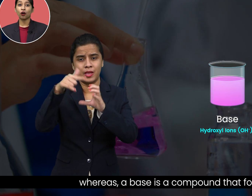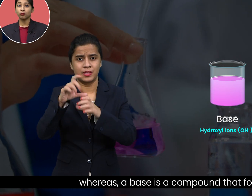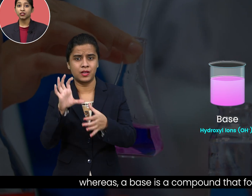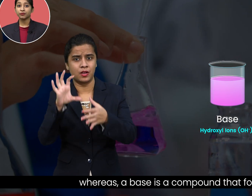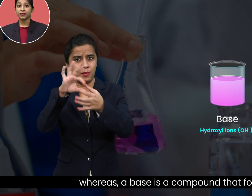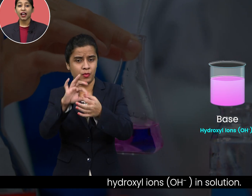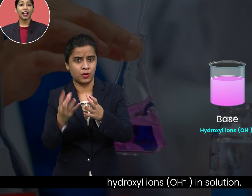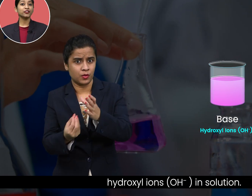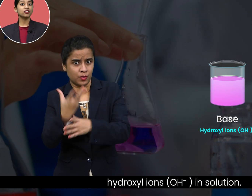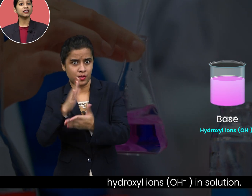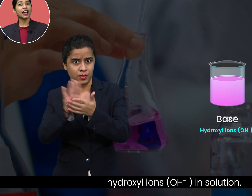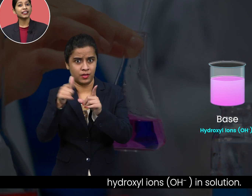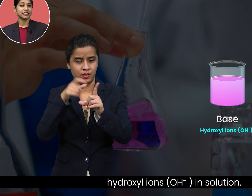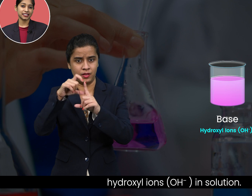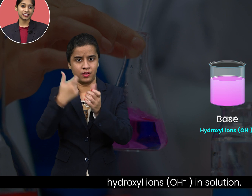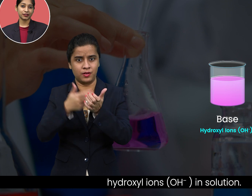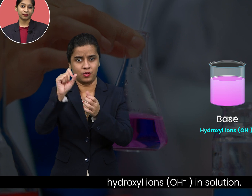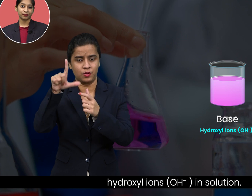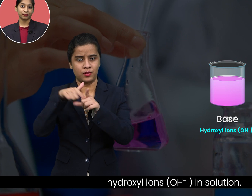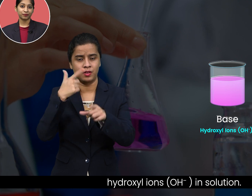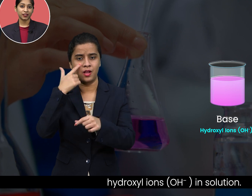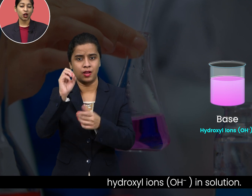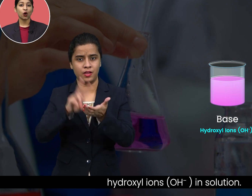that forms hydroxyl ions,